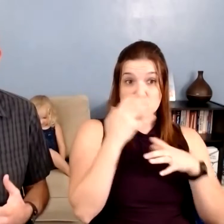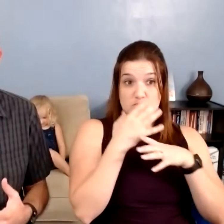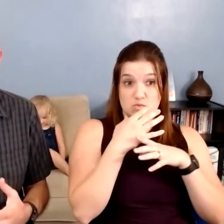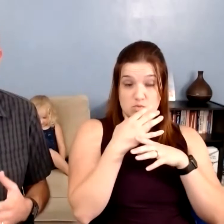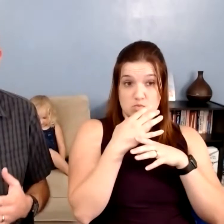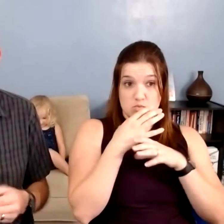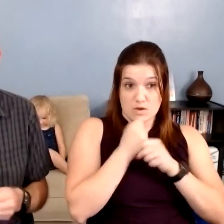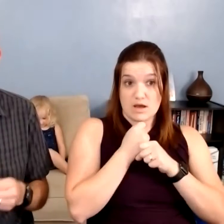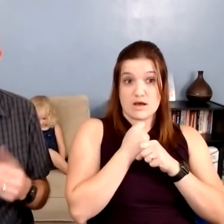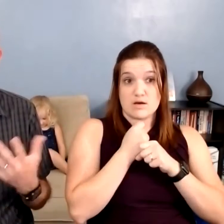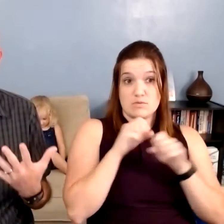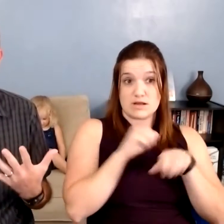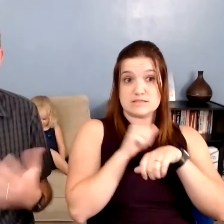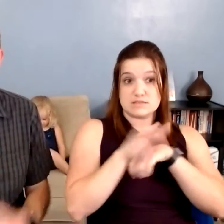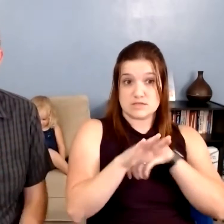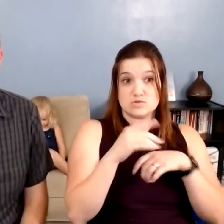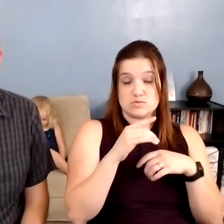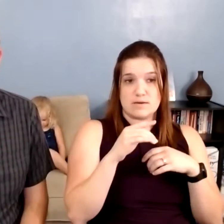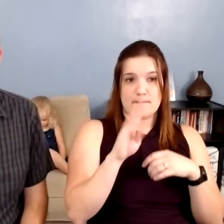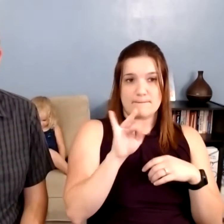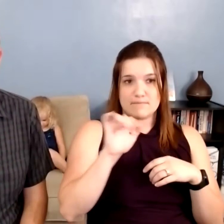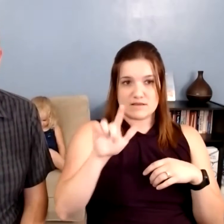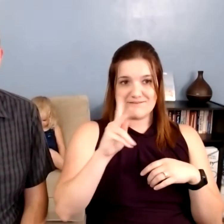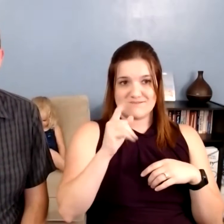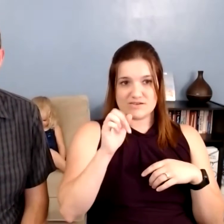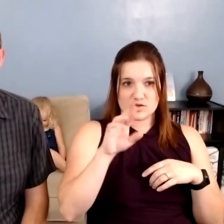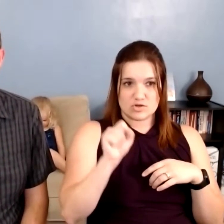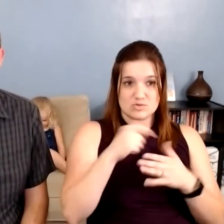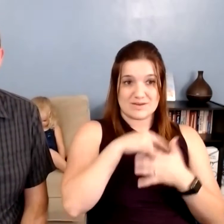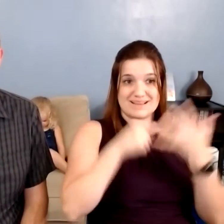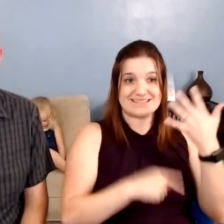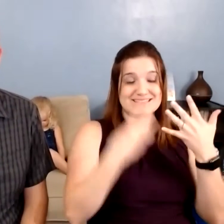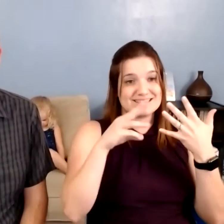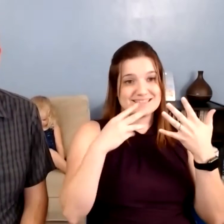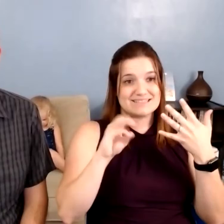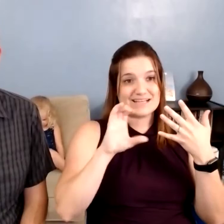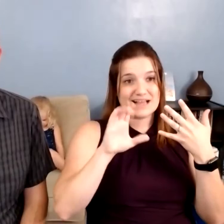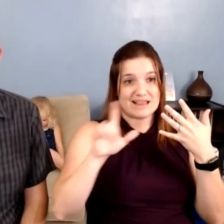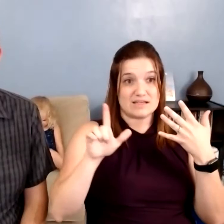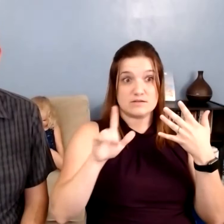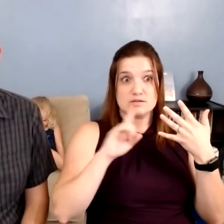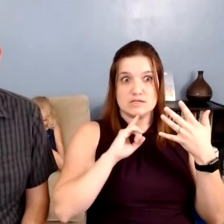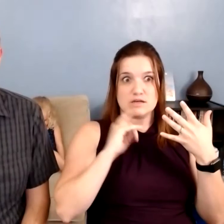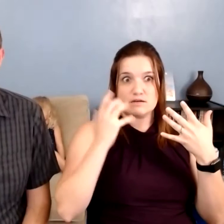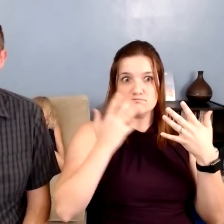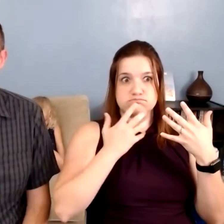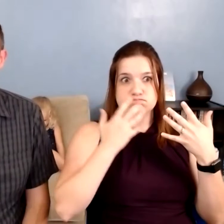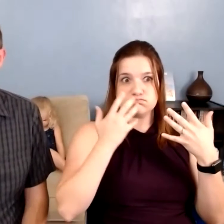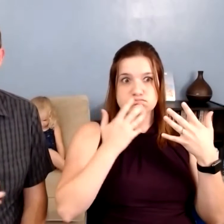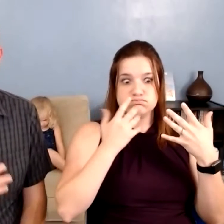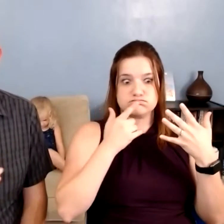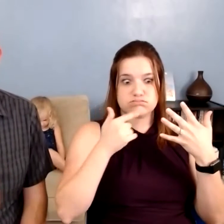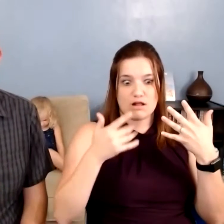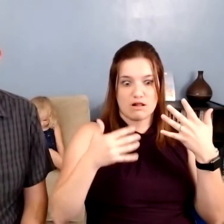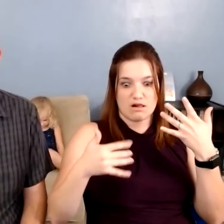with Bill Vickers, where he lists 16 different classifiers, and it's a pretty exhaustive list. And he not